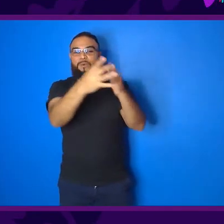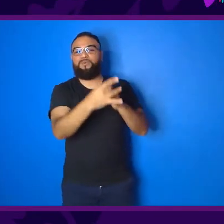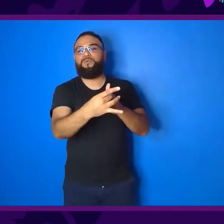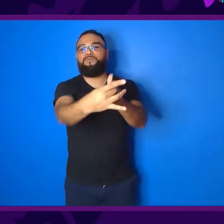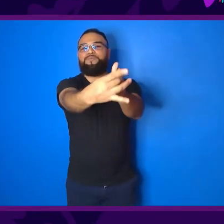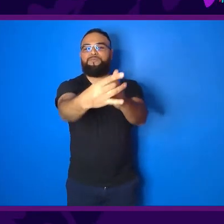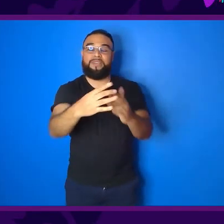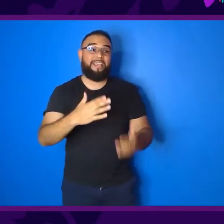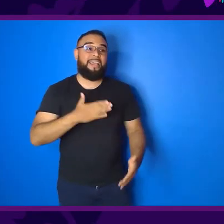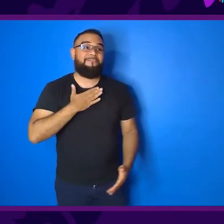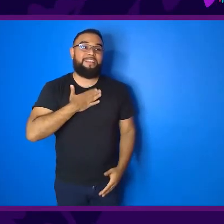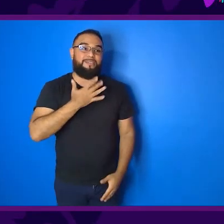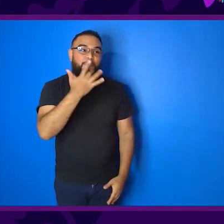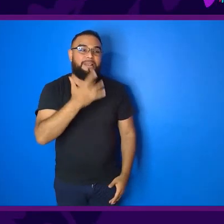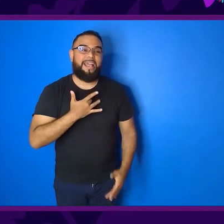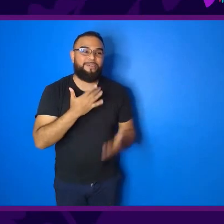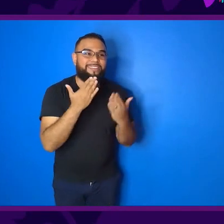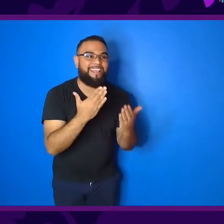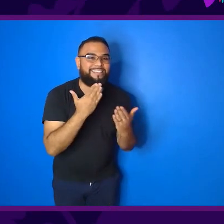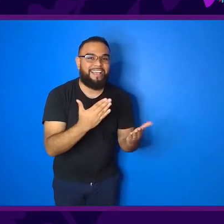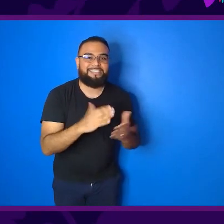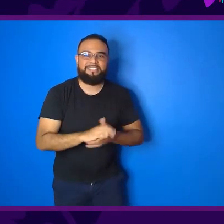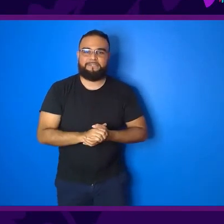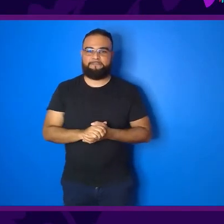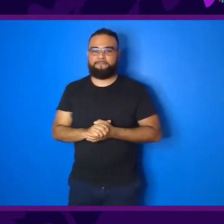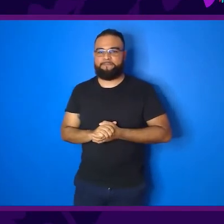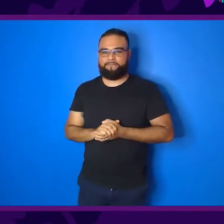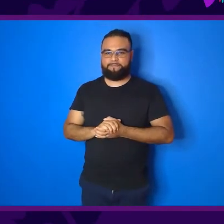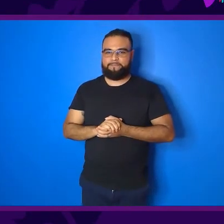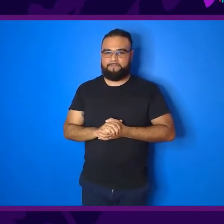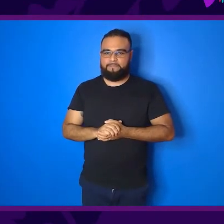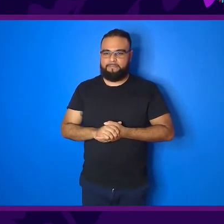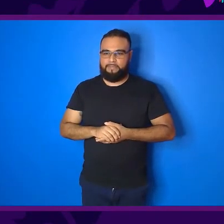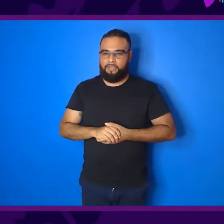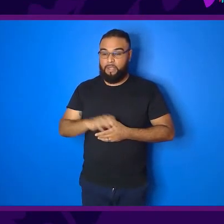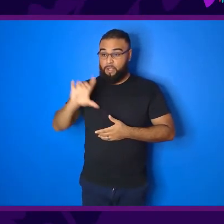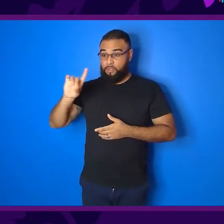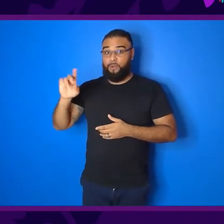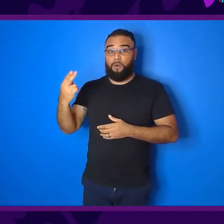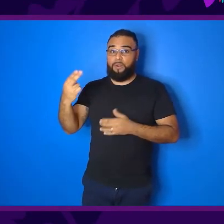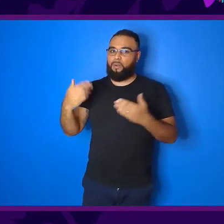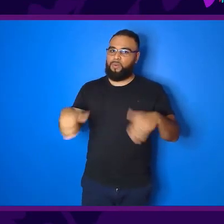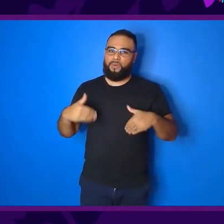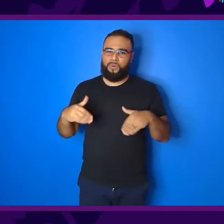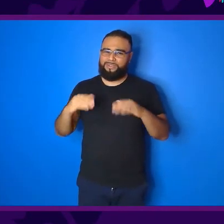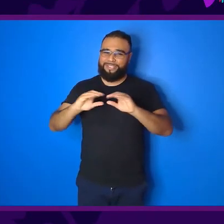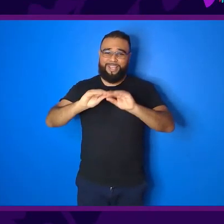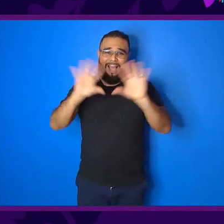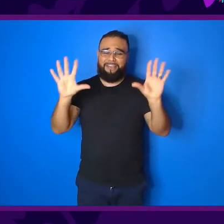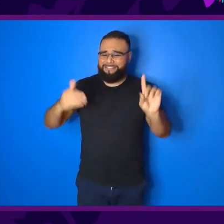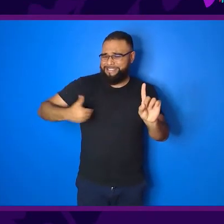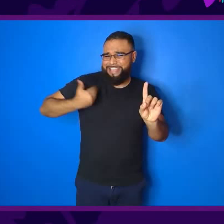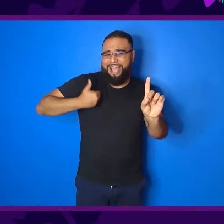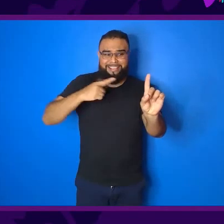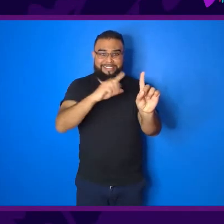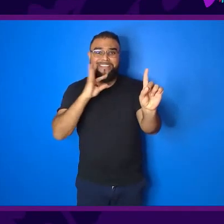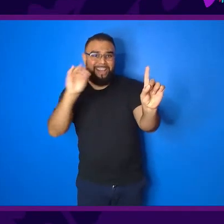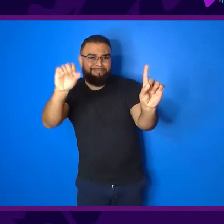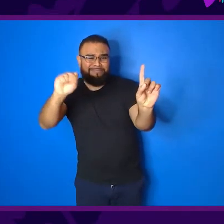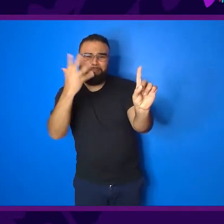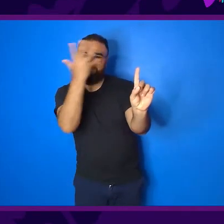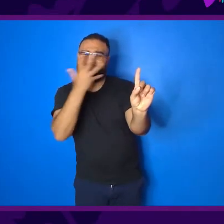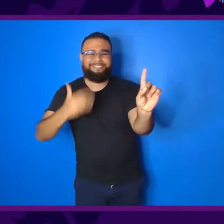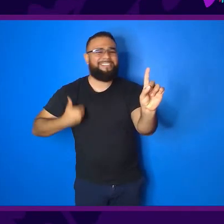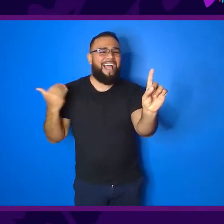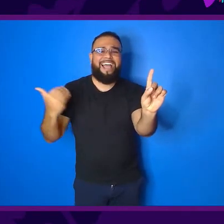gracias. Dolores is clearly the youngest 90-year-old person in the United States. She is as